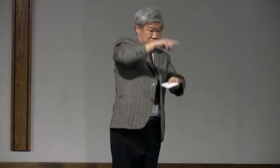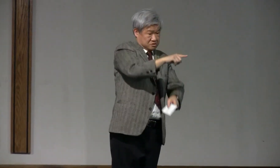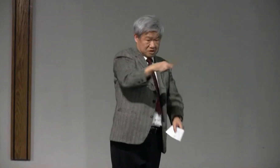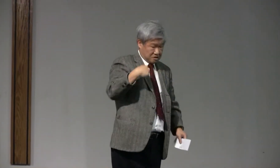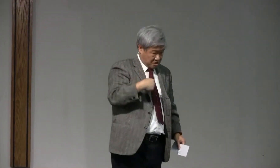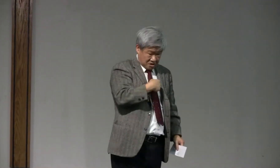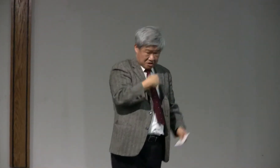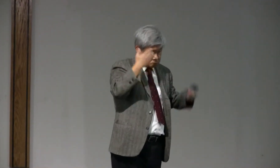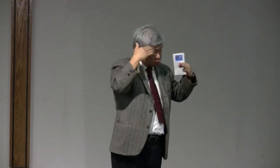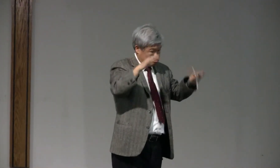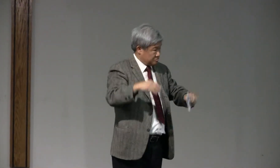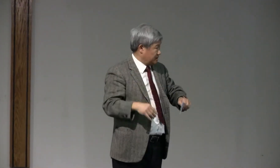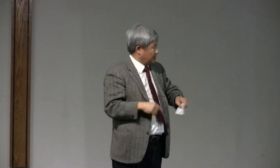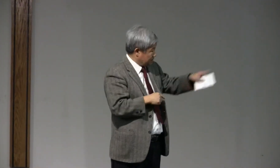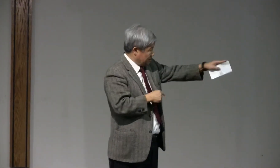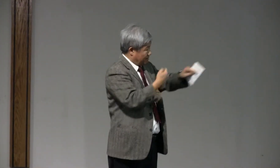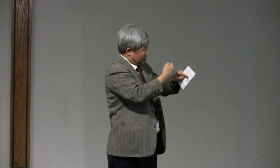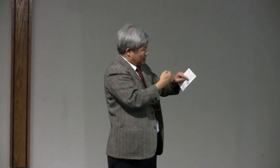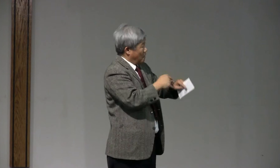Wave over it.